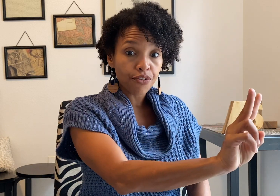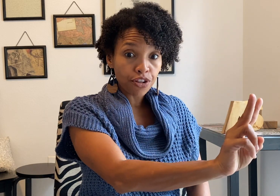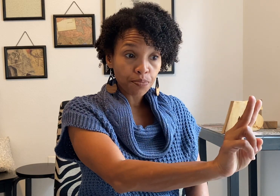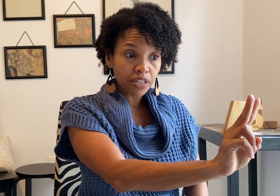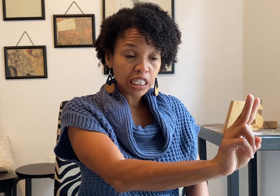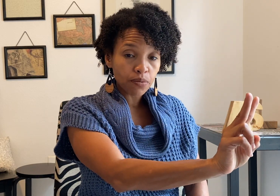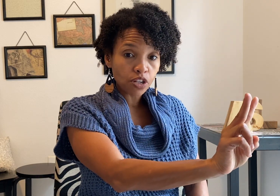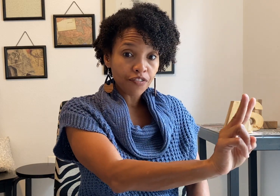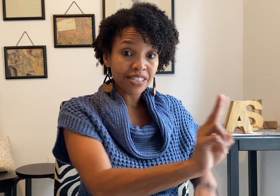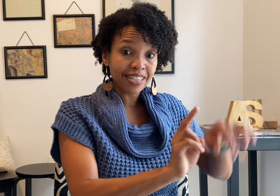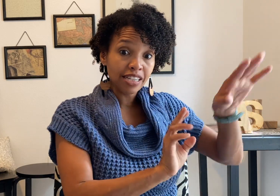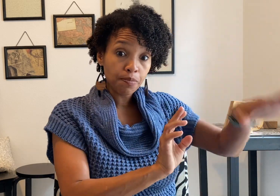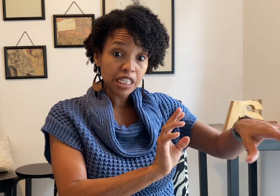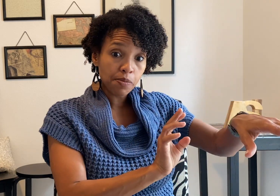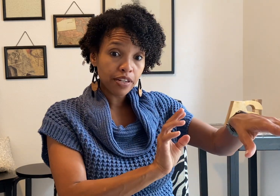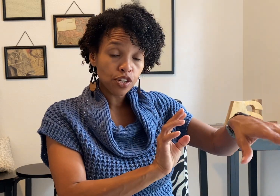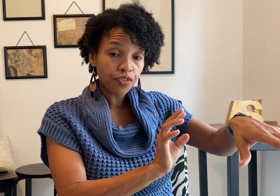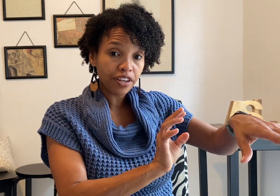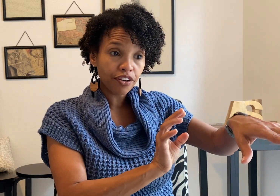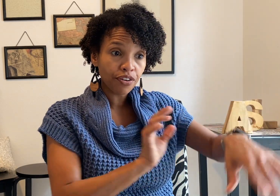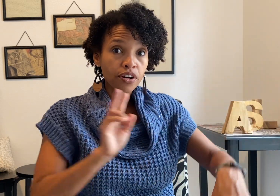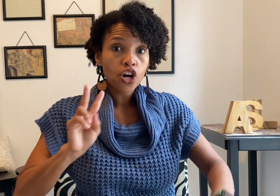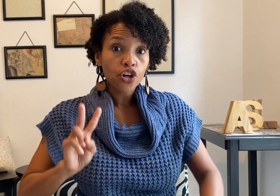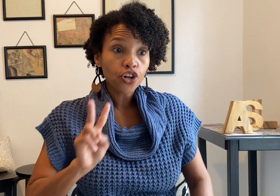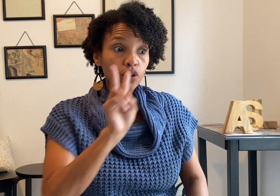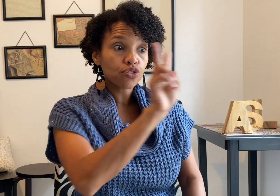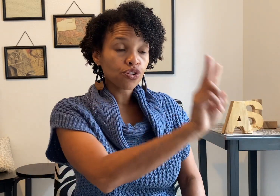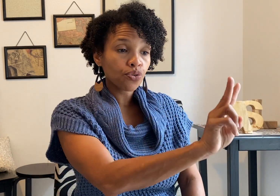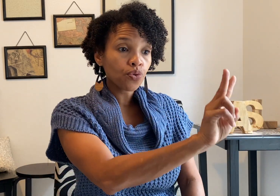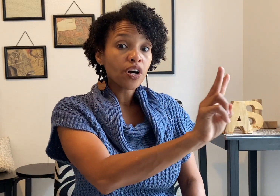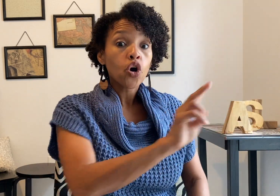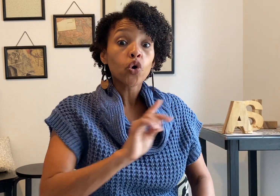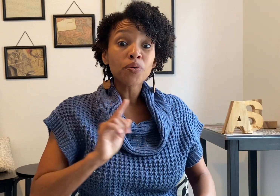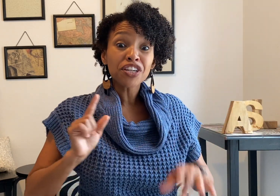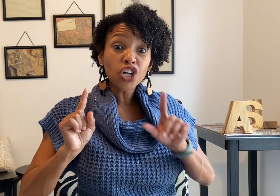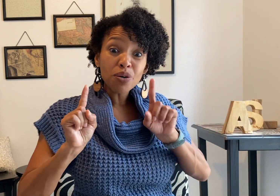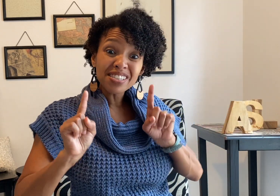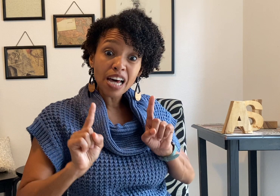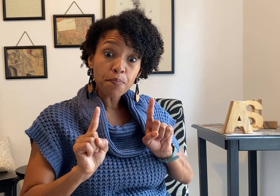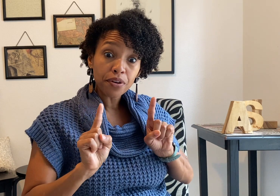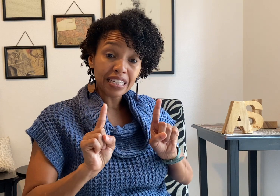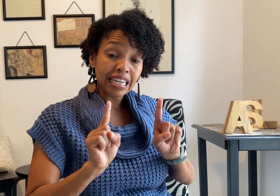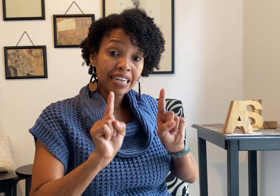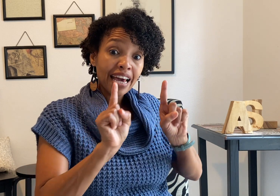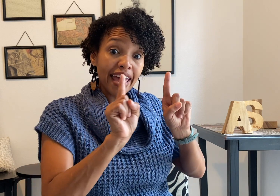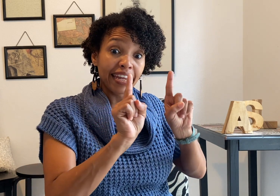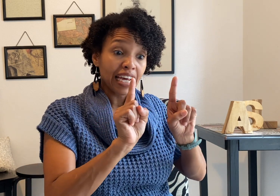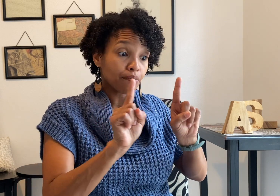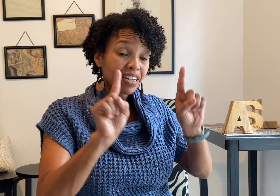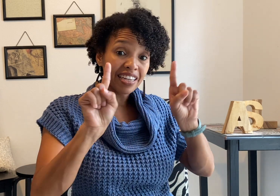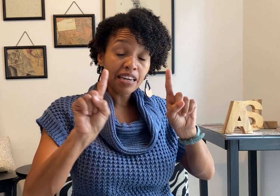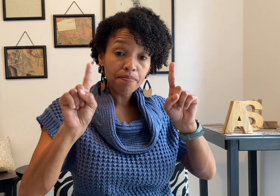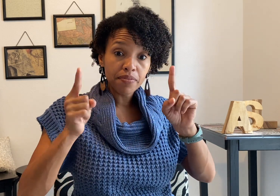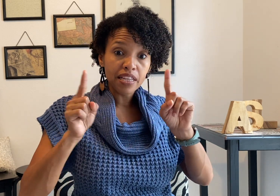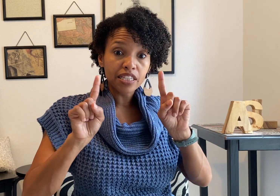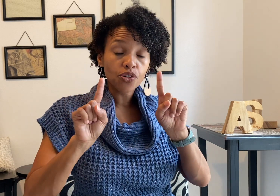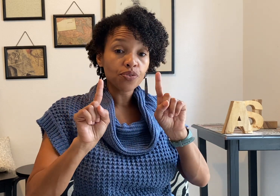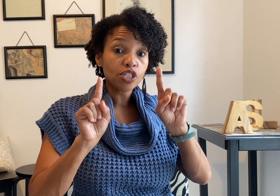to the principal's office that's set up in space over here, go to, or we could go separately, and I'm gonna keep, so instead